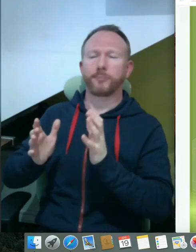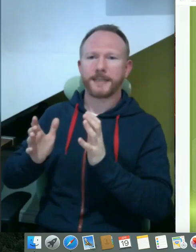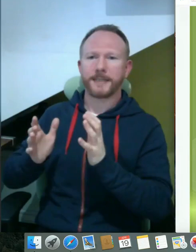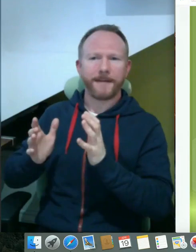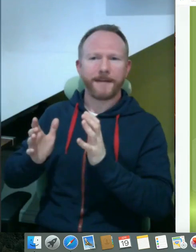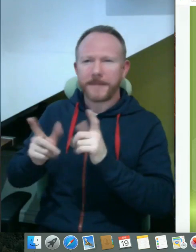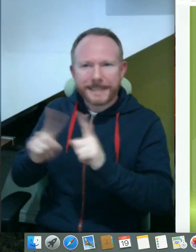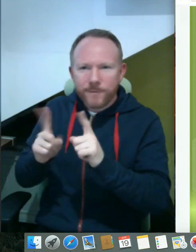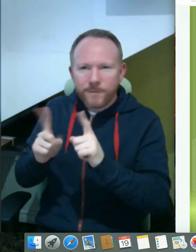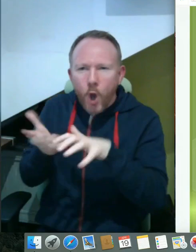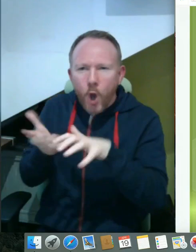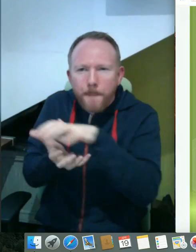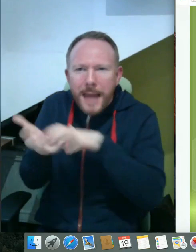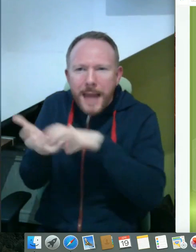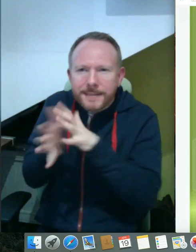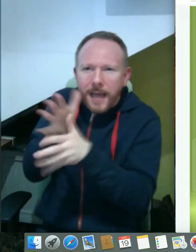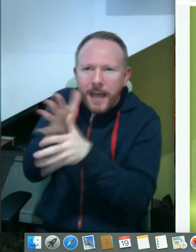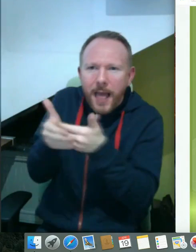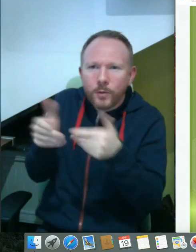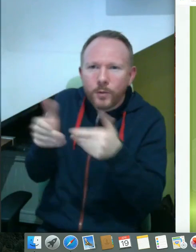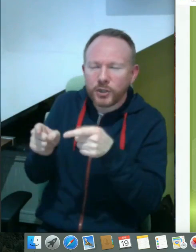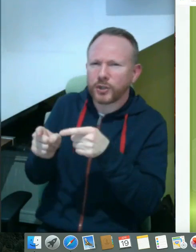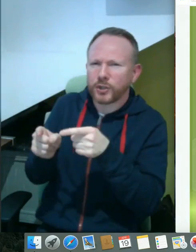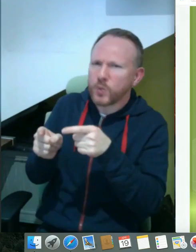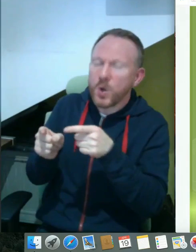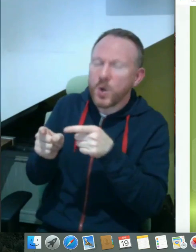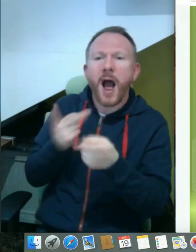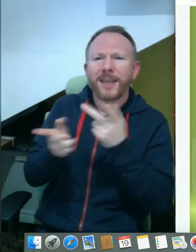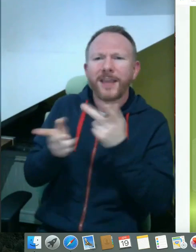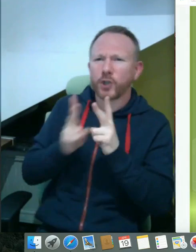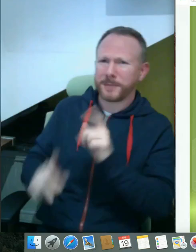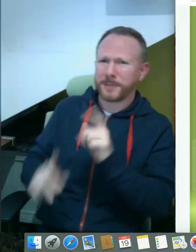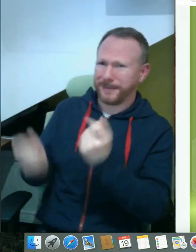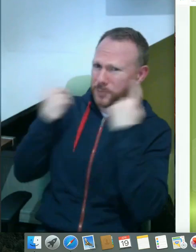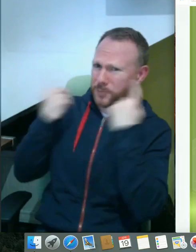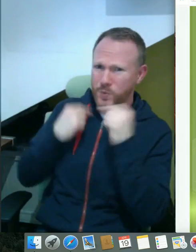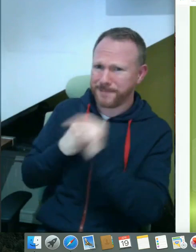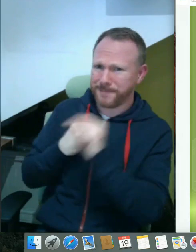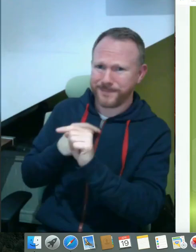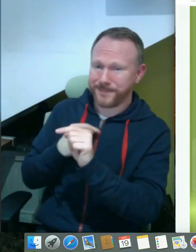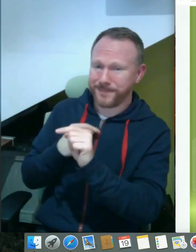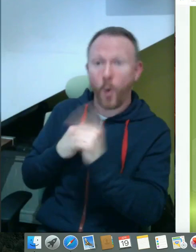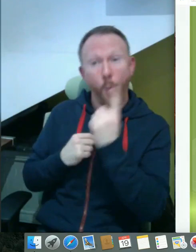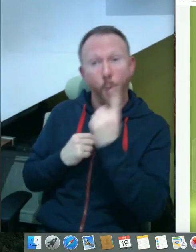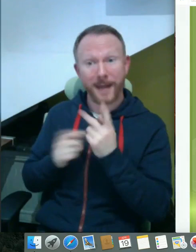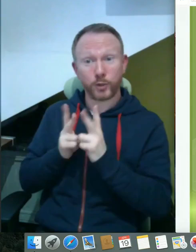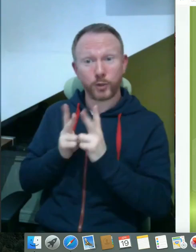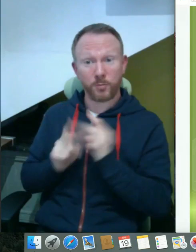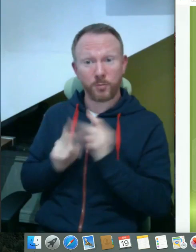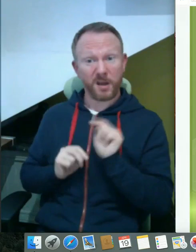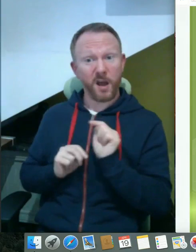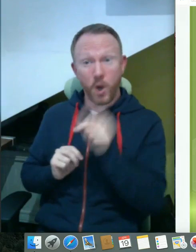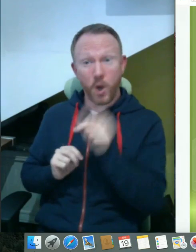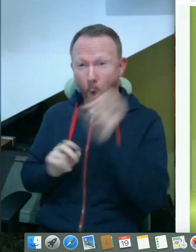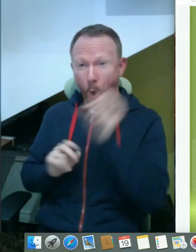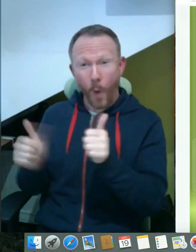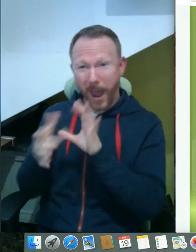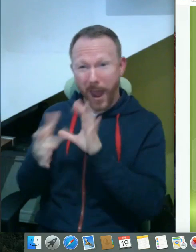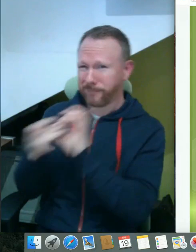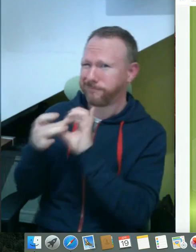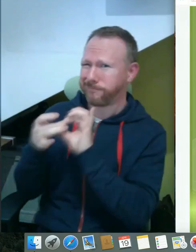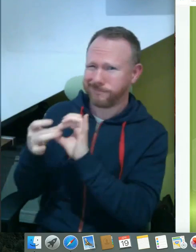of effectively working with that person. As I understand it, the